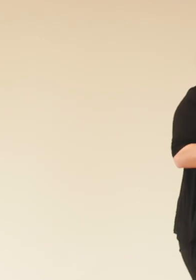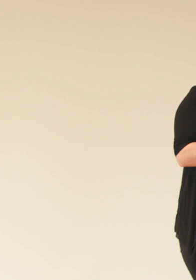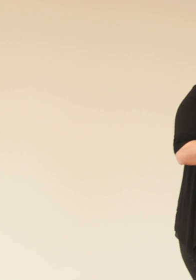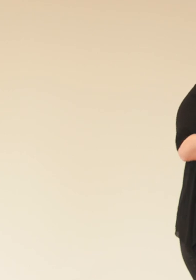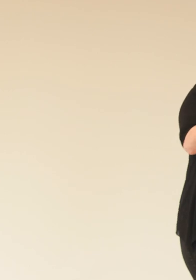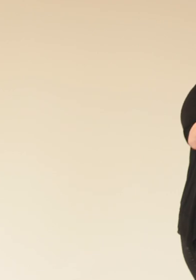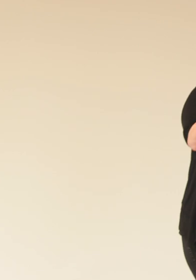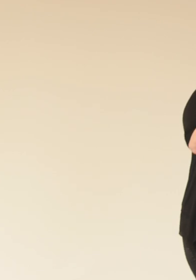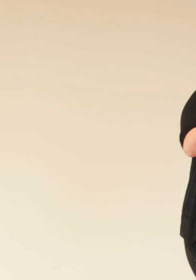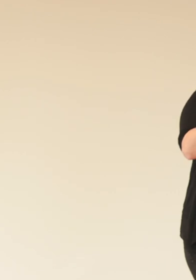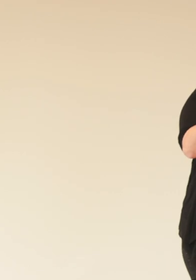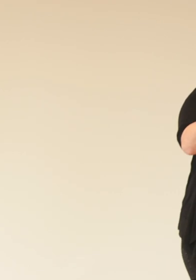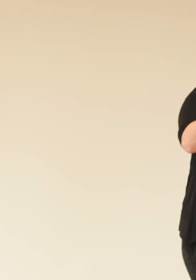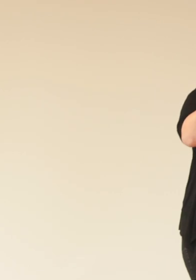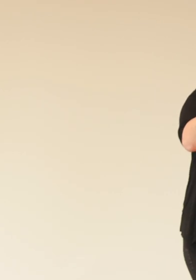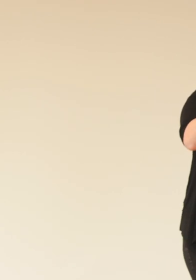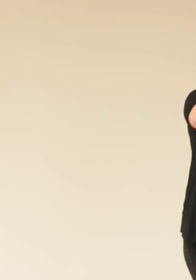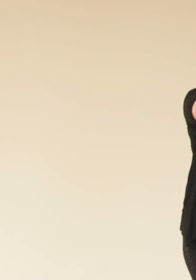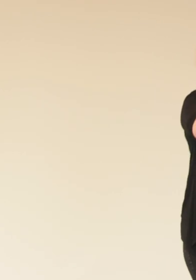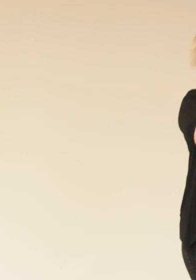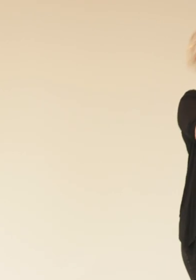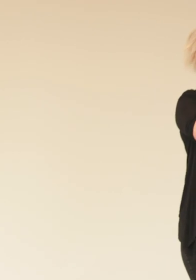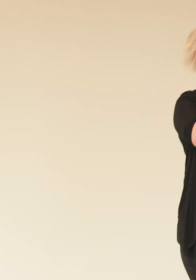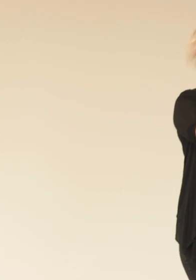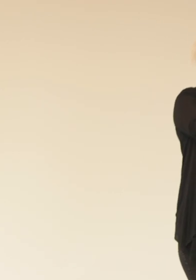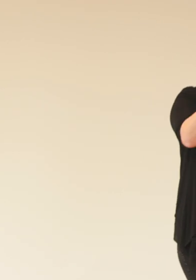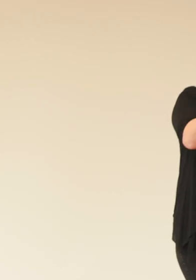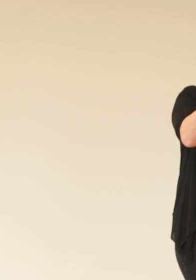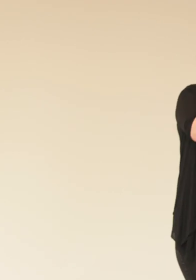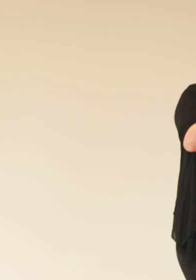I was miserable. And